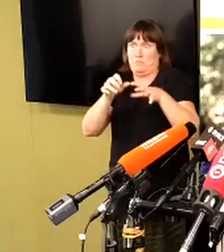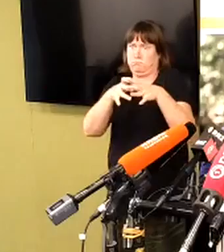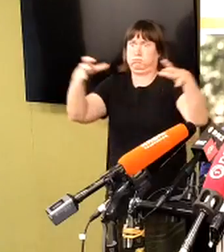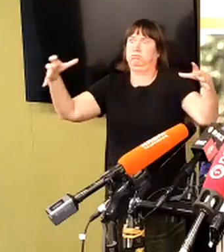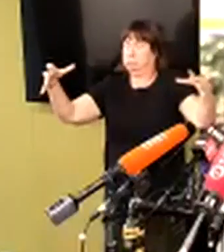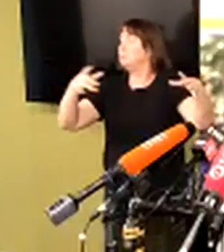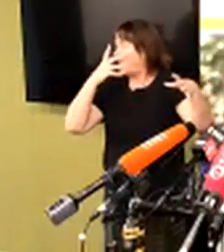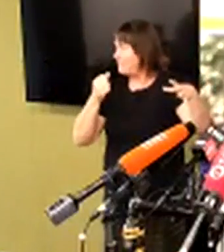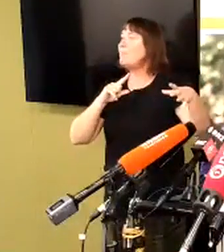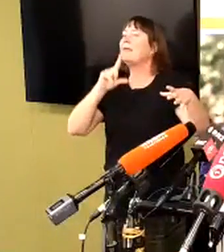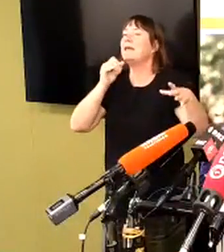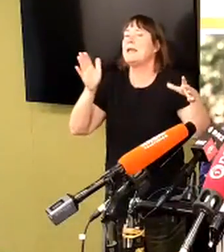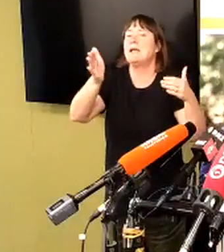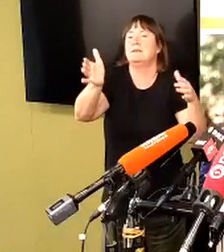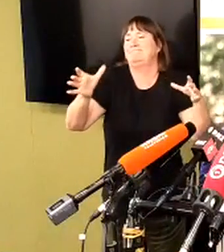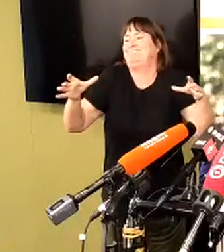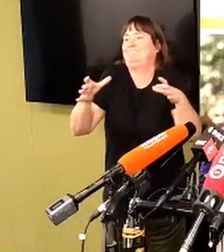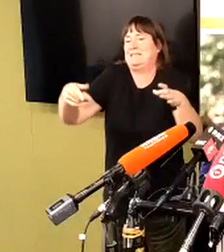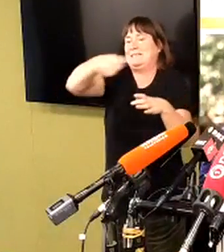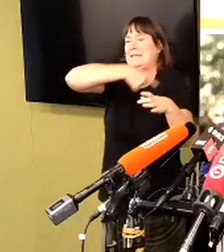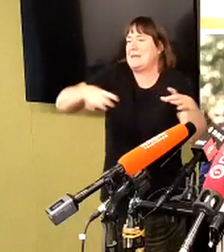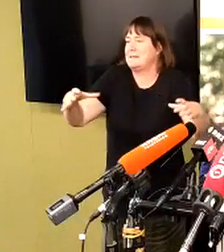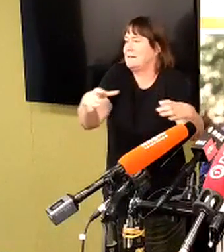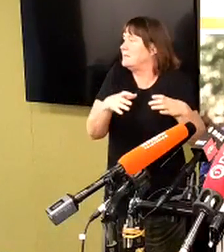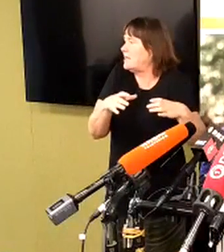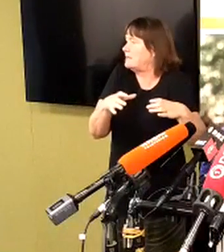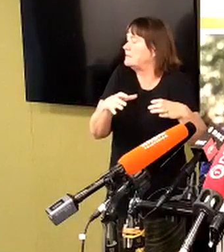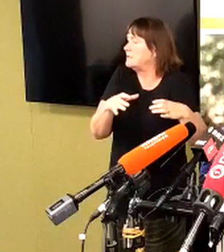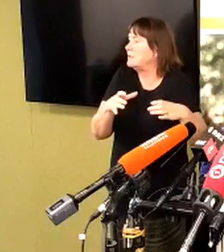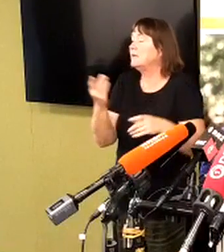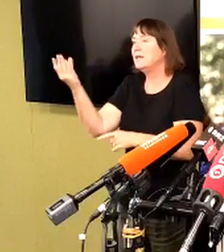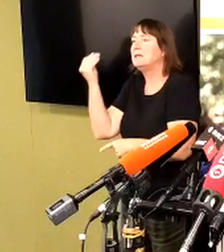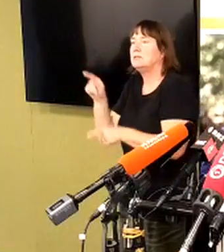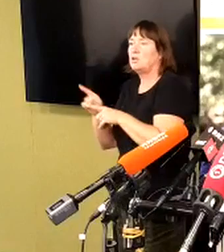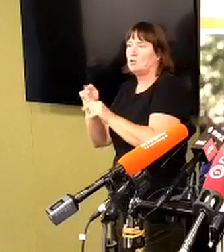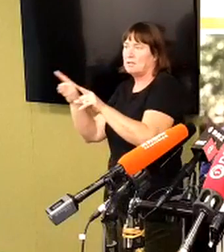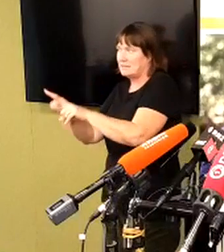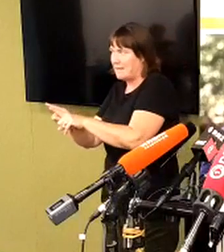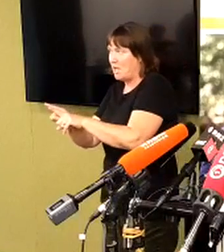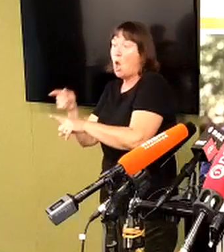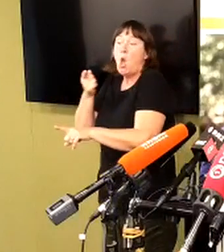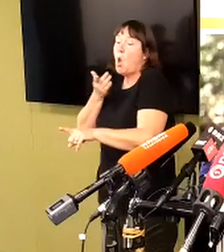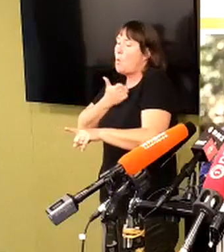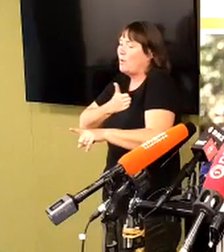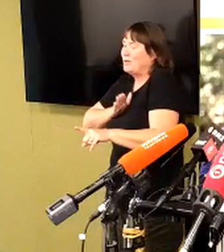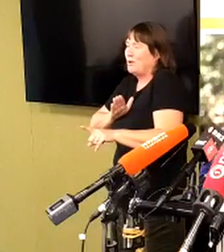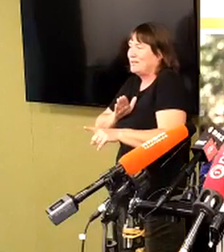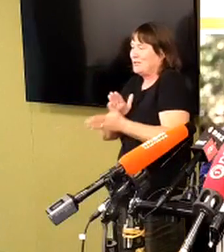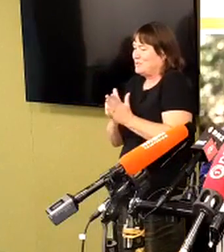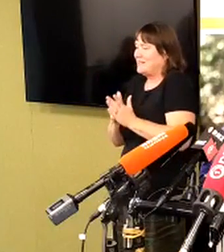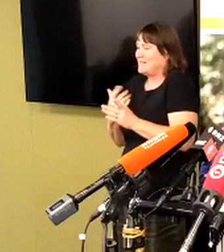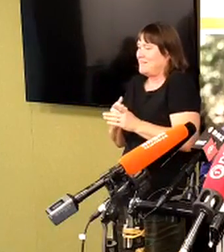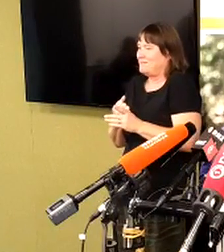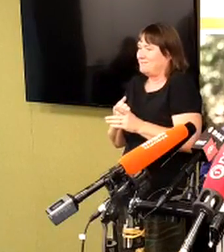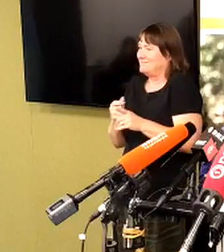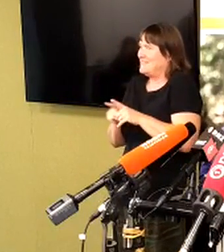outbreaks, they can actually contain it. And this is what Italy, of course, is trying to do now. Our job is to avoid getting to the position that Italy is in